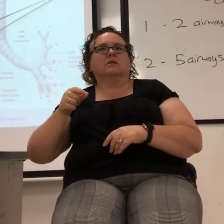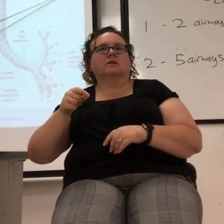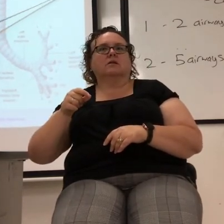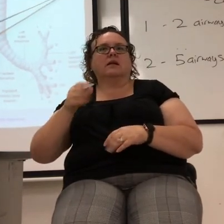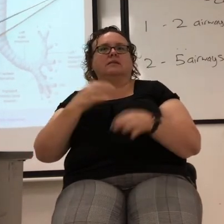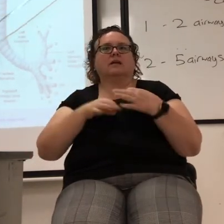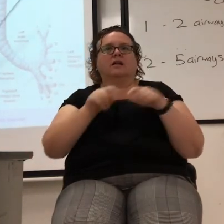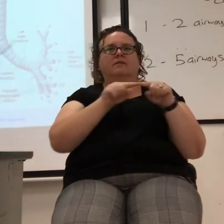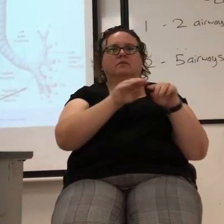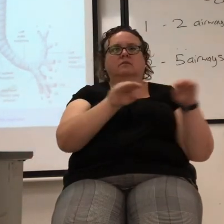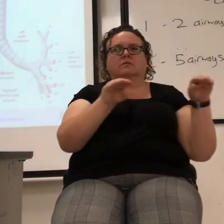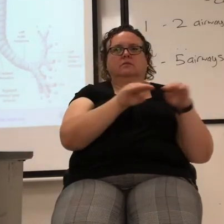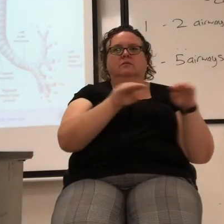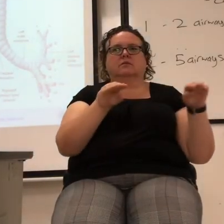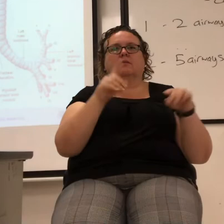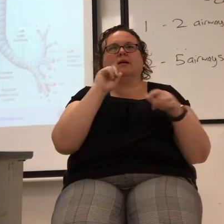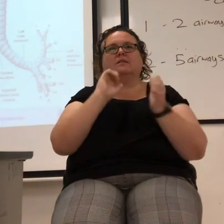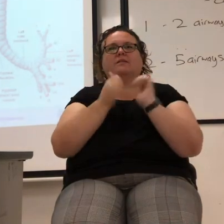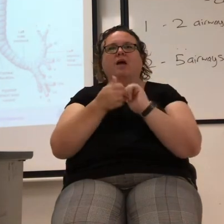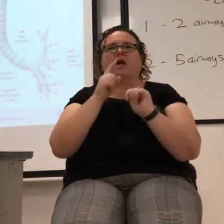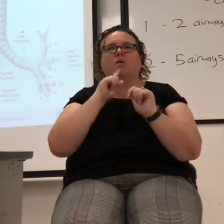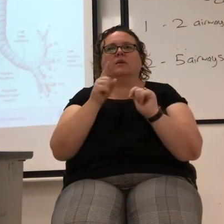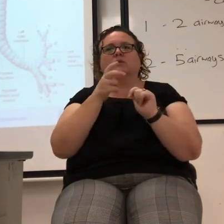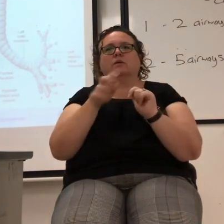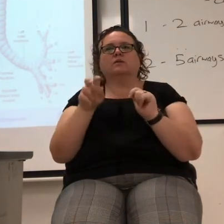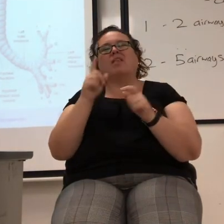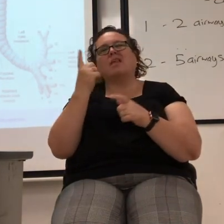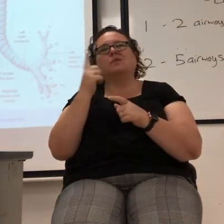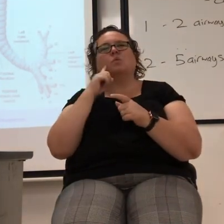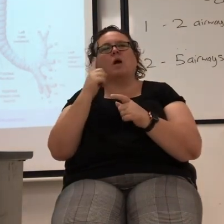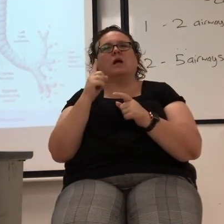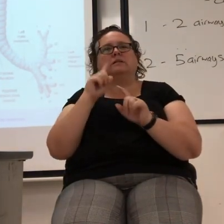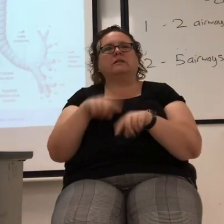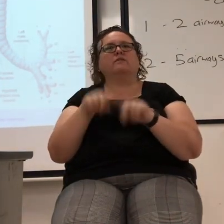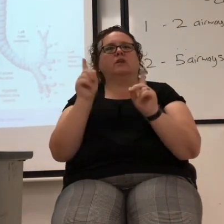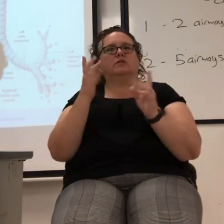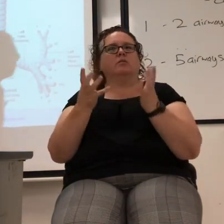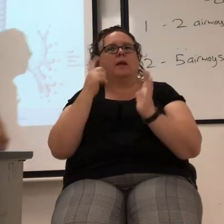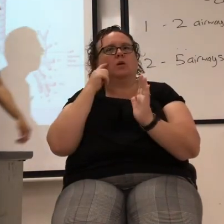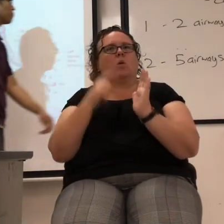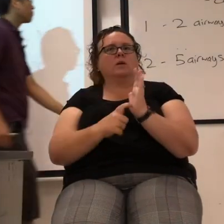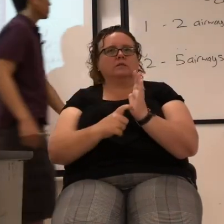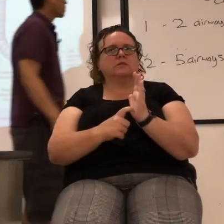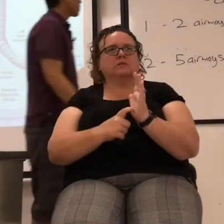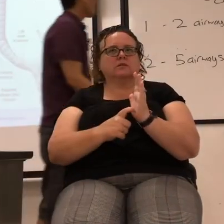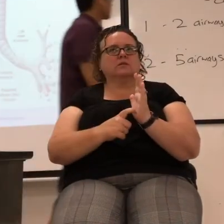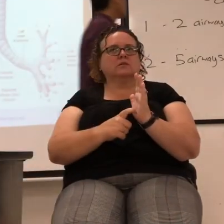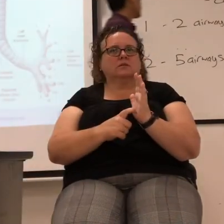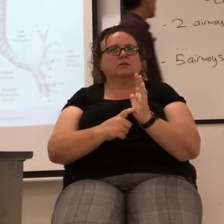aortic arch swings over. That's one difference I might note.